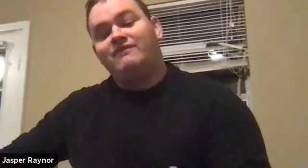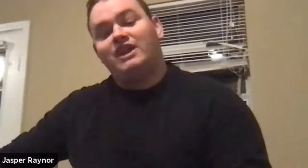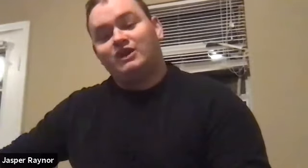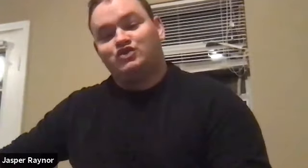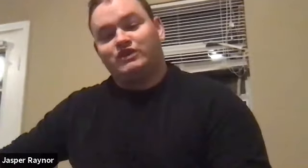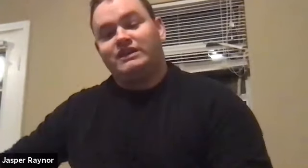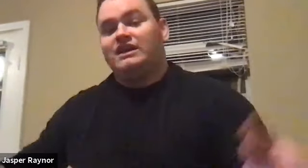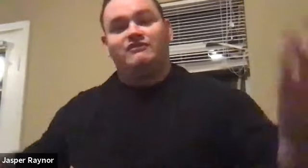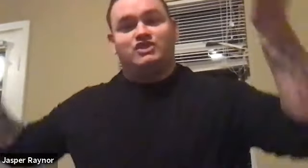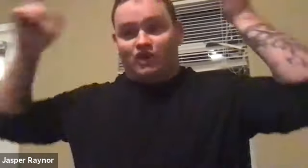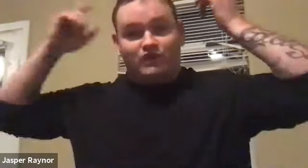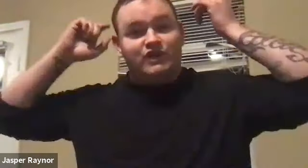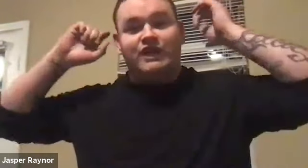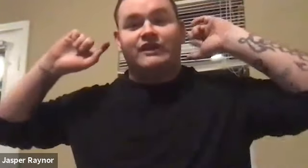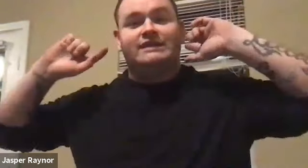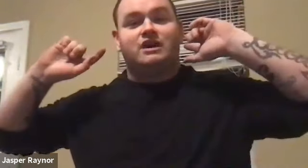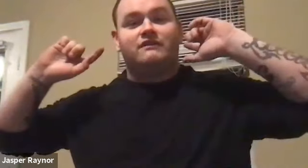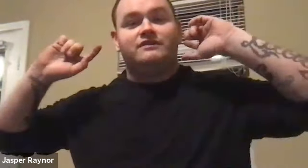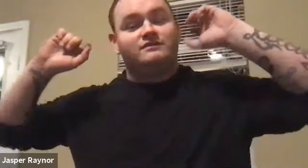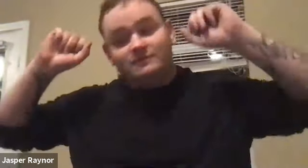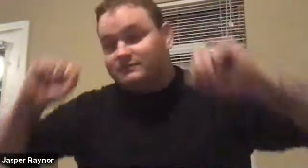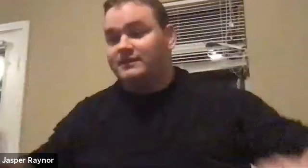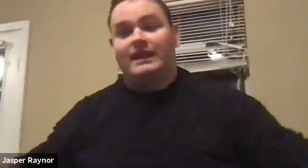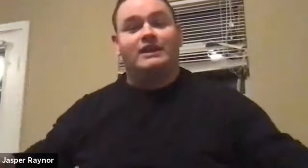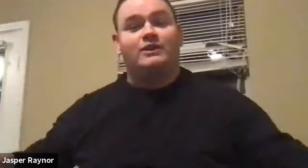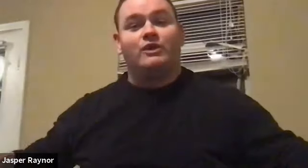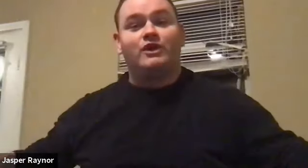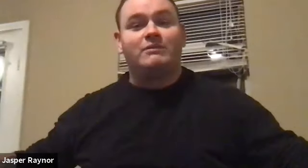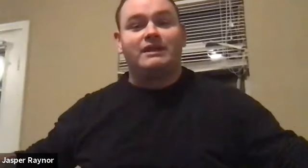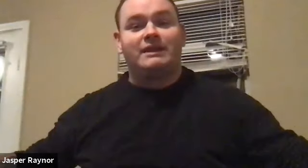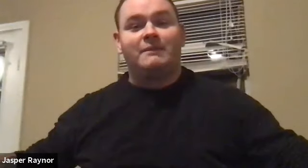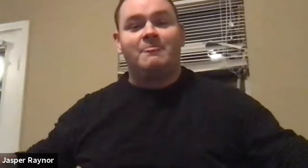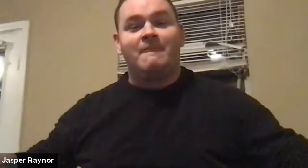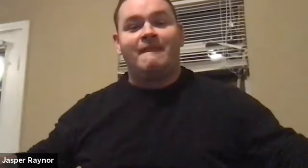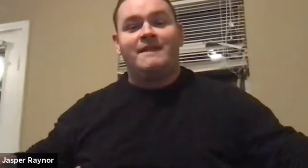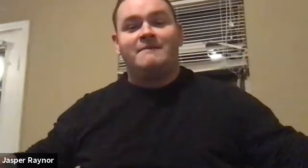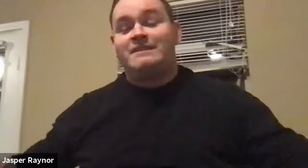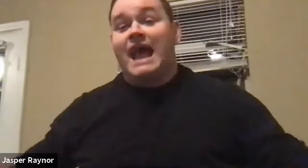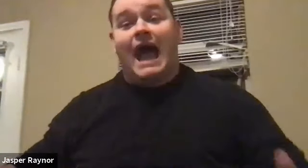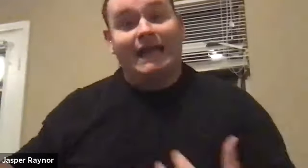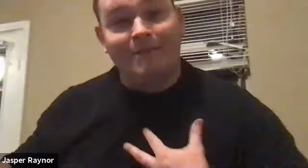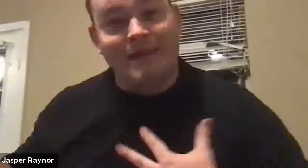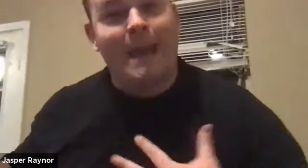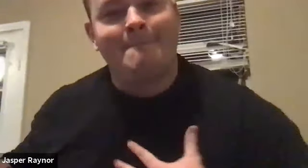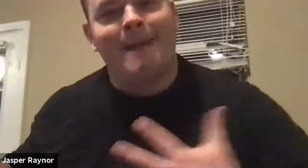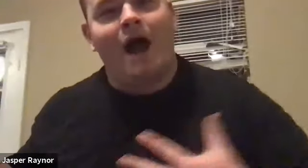the luxury of just turning your hearing aids off and ignoring her completely. I kept that in my